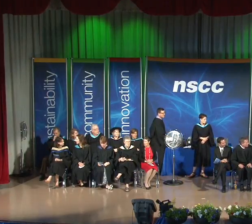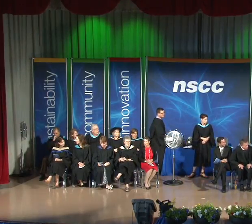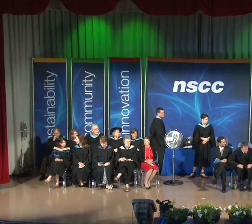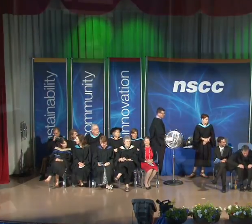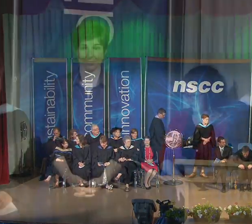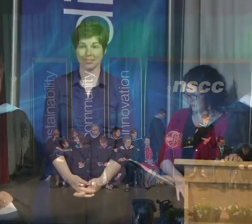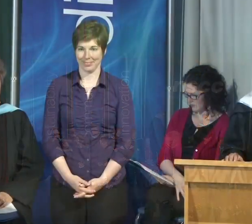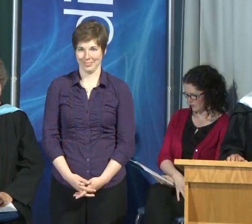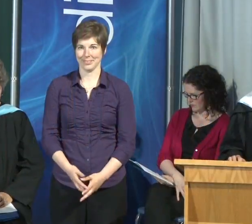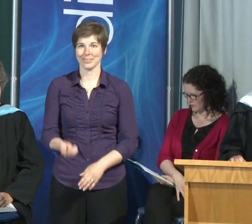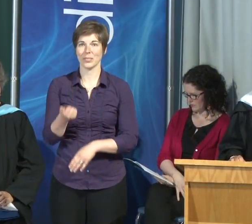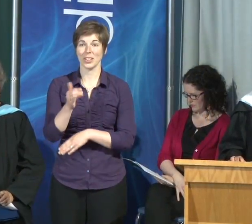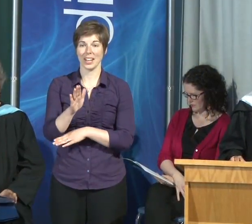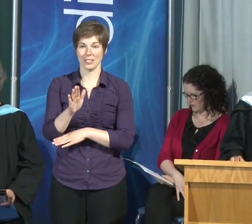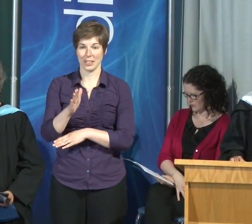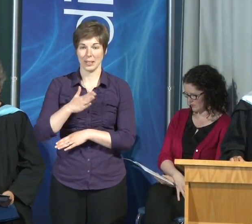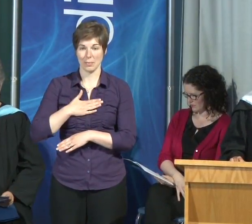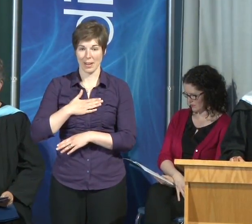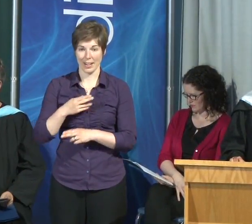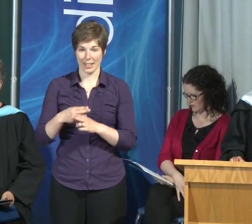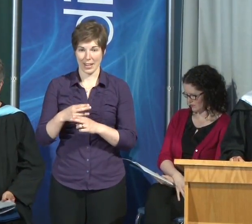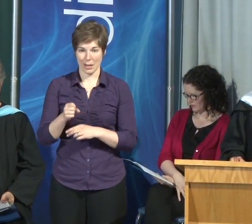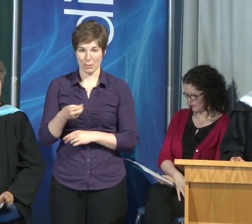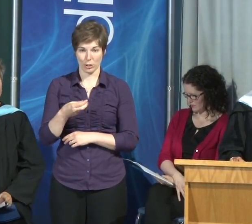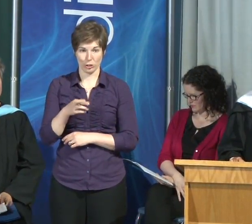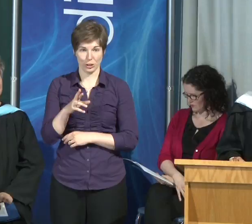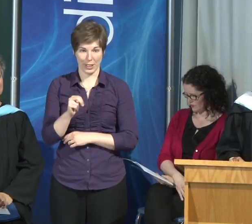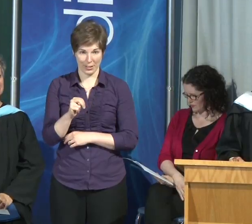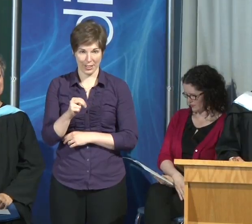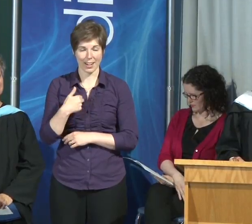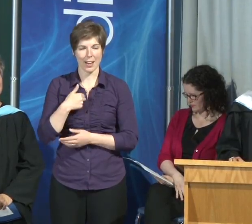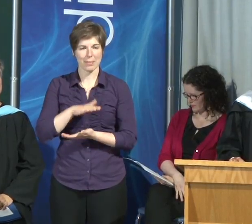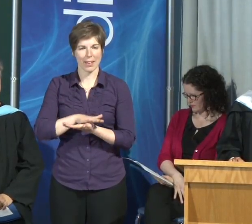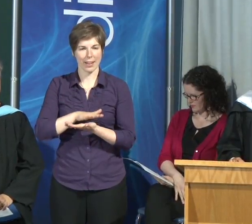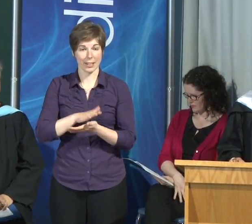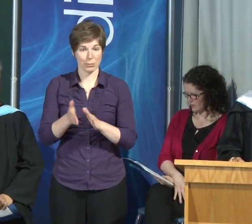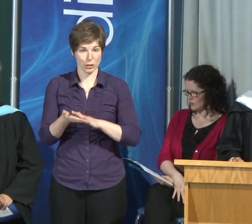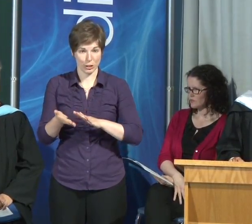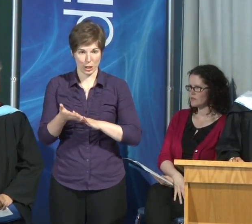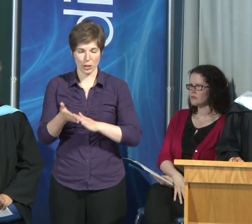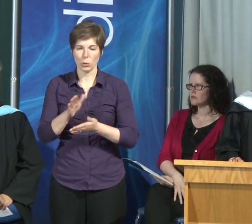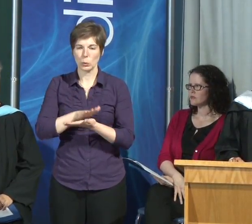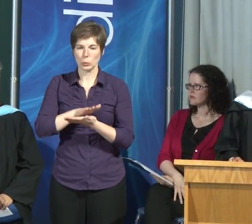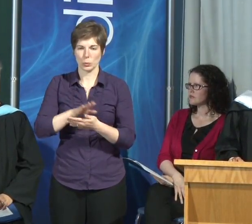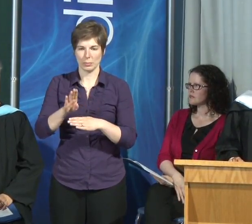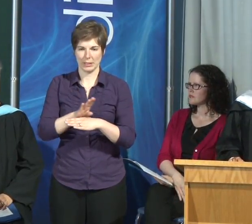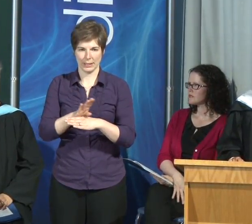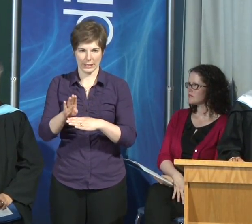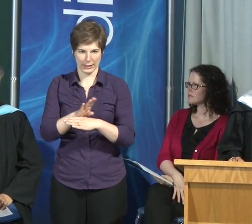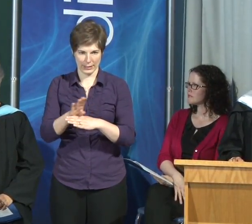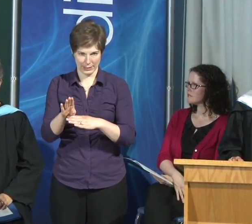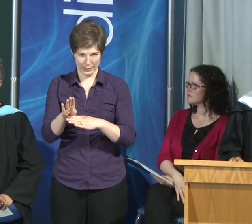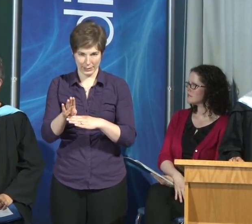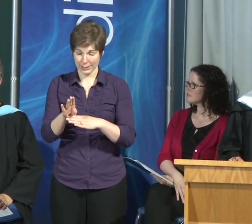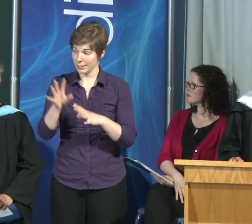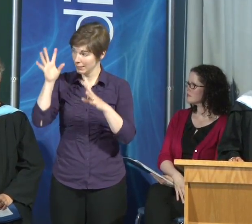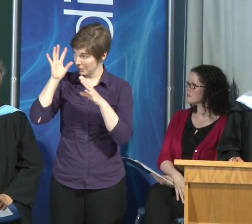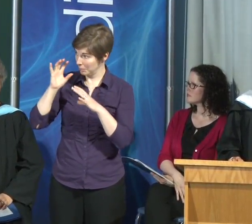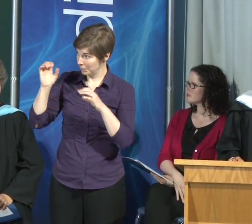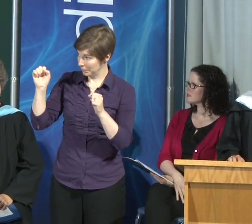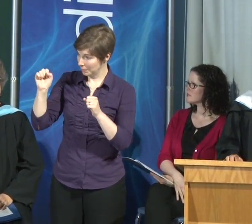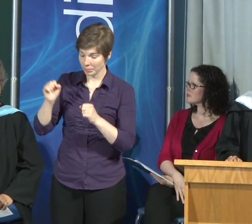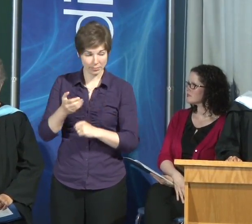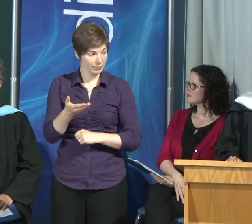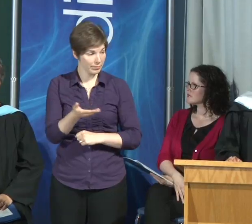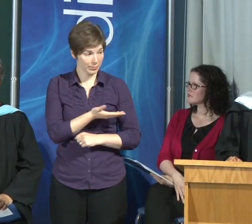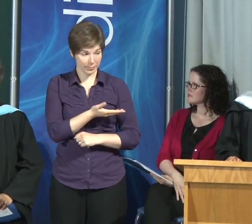Good afternoon. My name is Sharon Murray Sellers, and I am the Academic Chair for the School of Business. Mr. President, I present to you